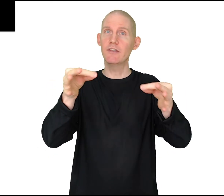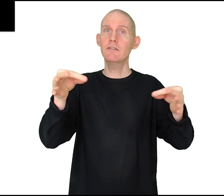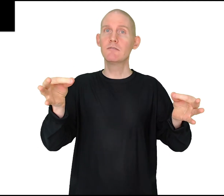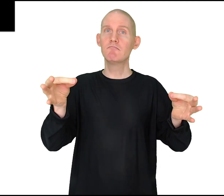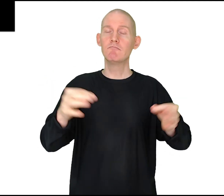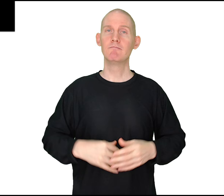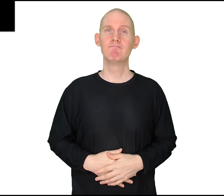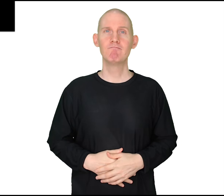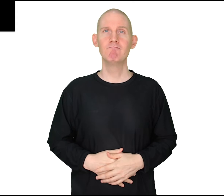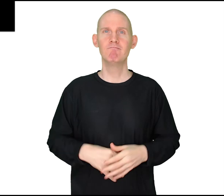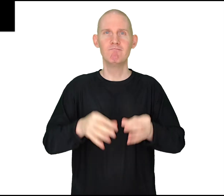Sentence.